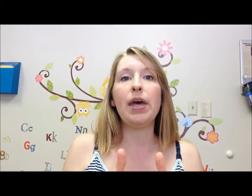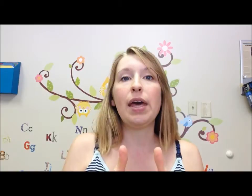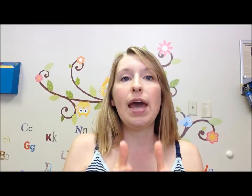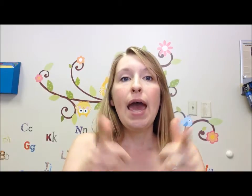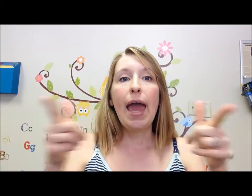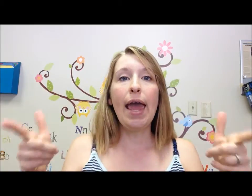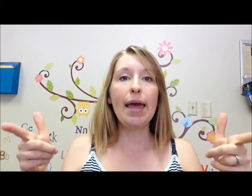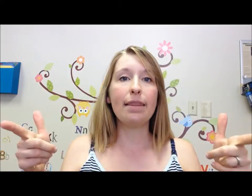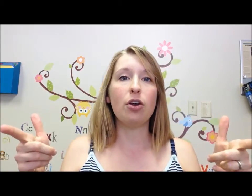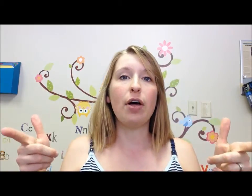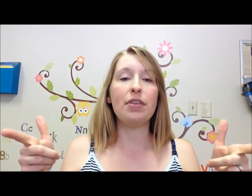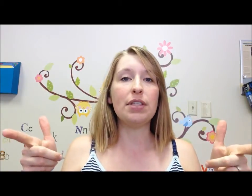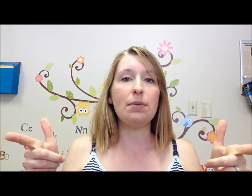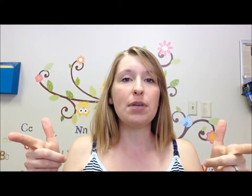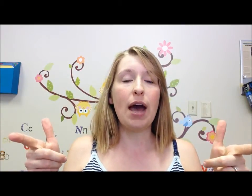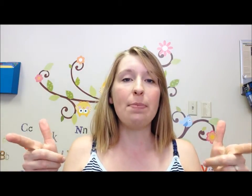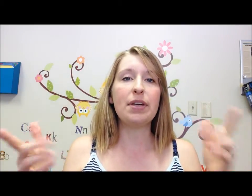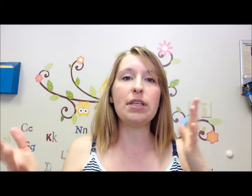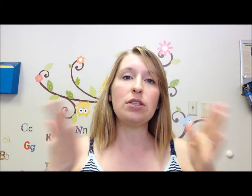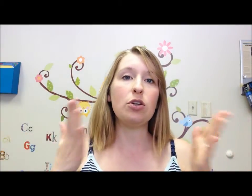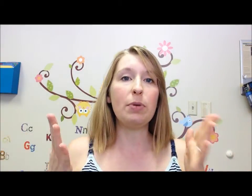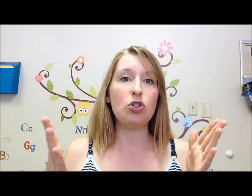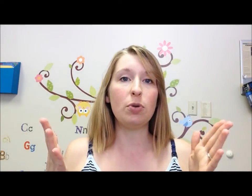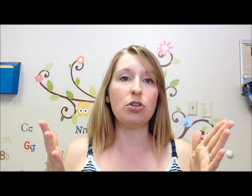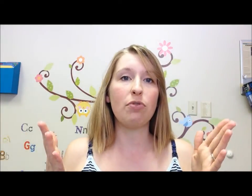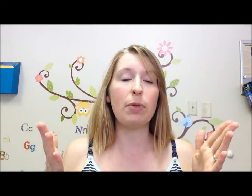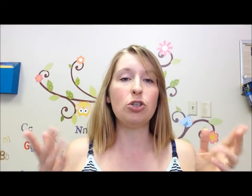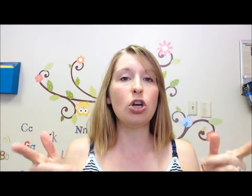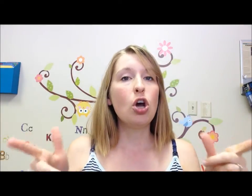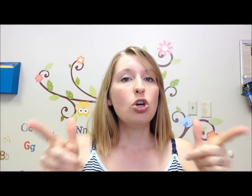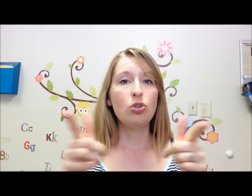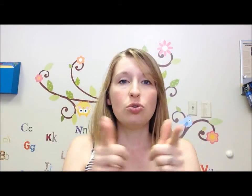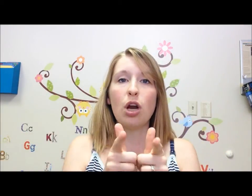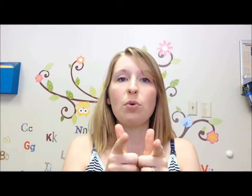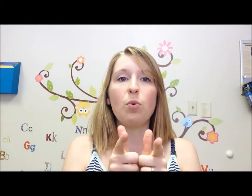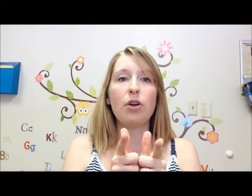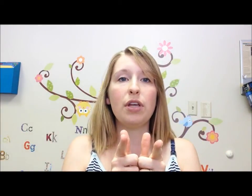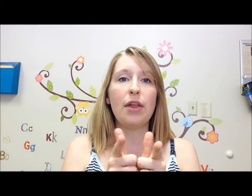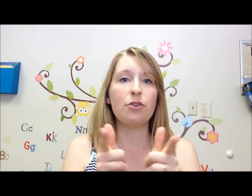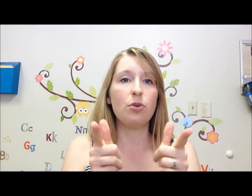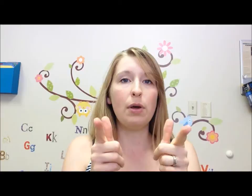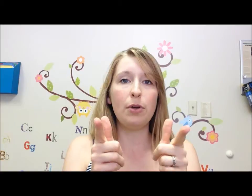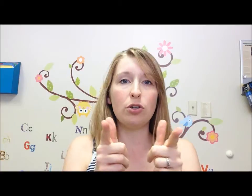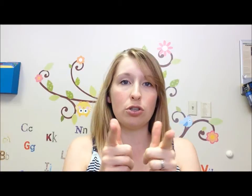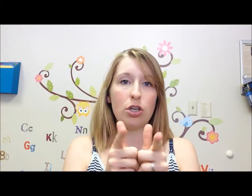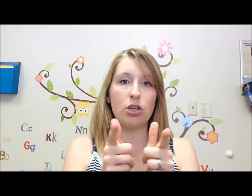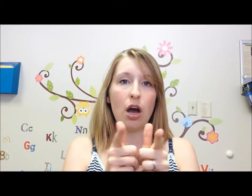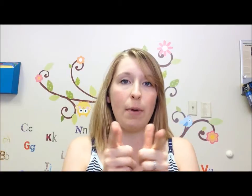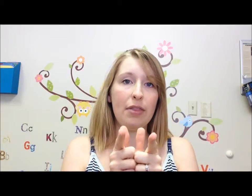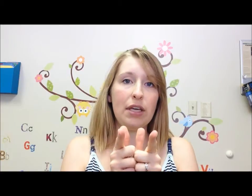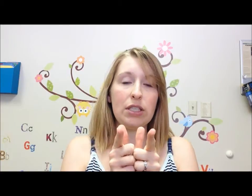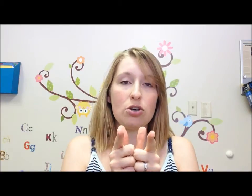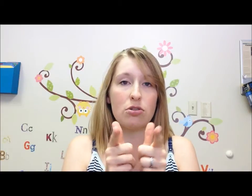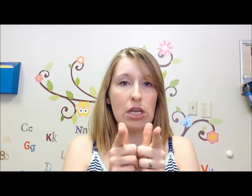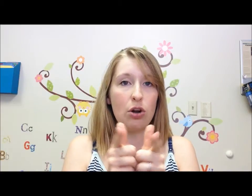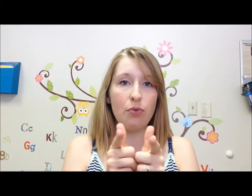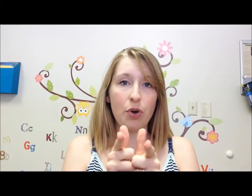big and little at the same time because that's a little bit too much information. So start with one or the other. So maybe you're just going to talk about things that are little for a